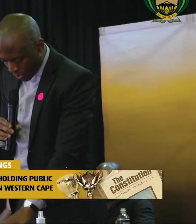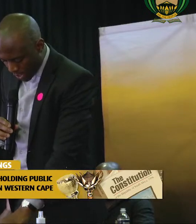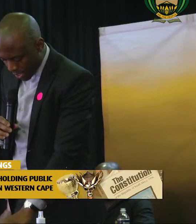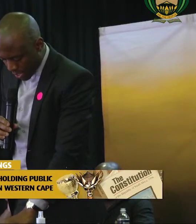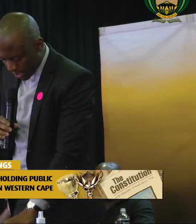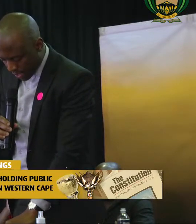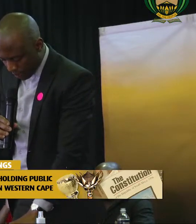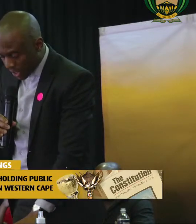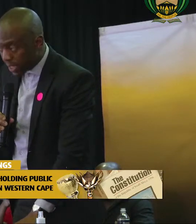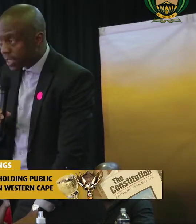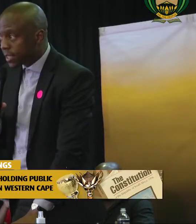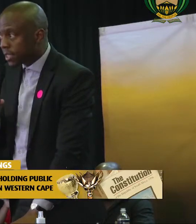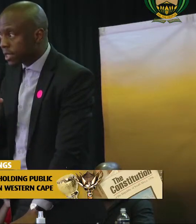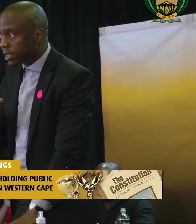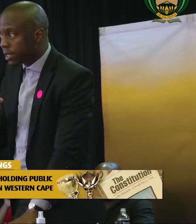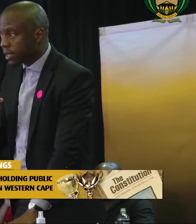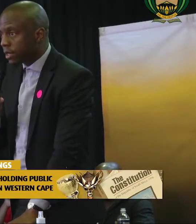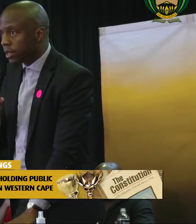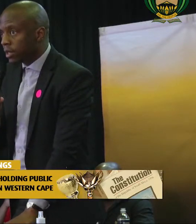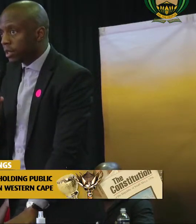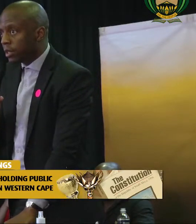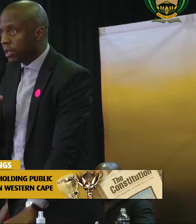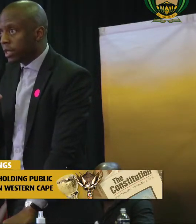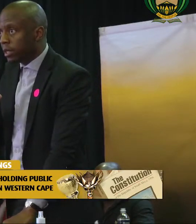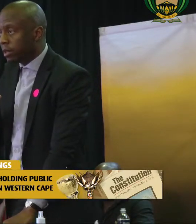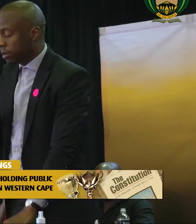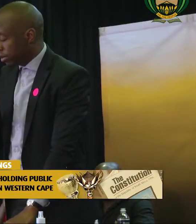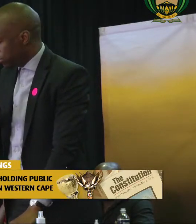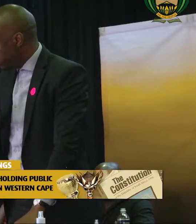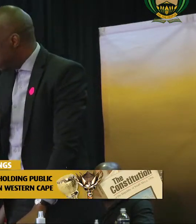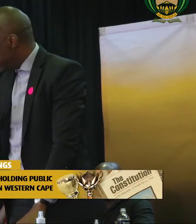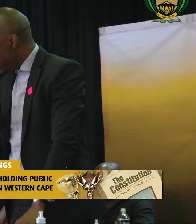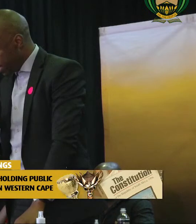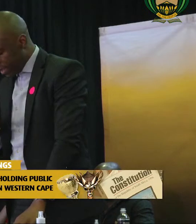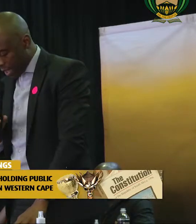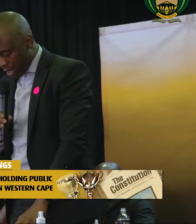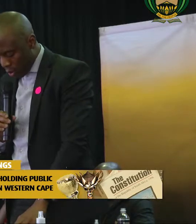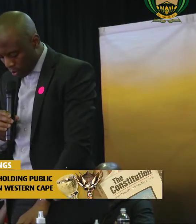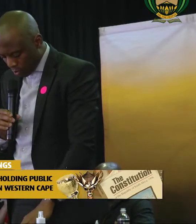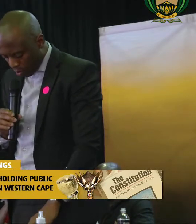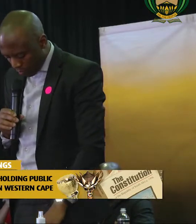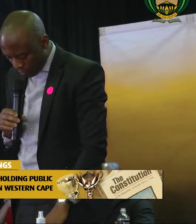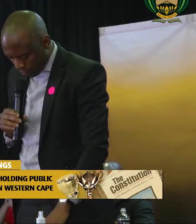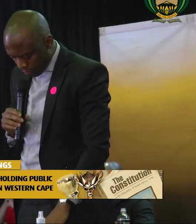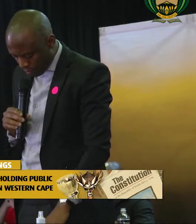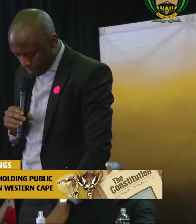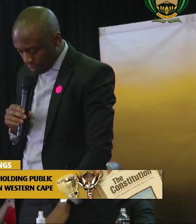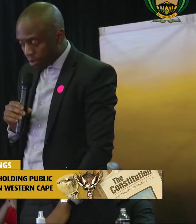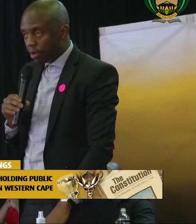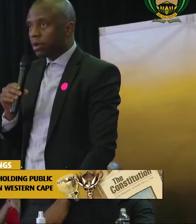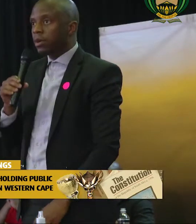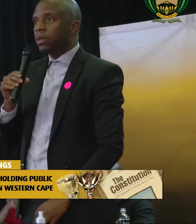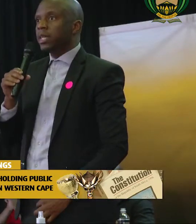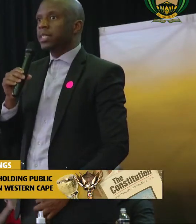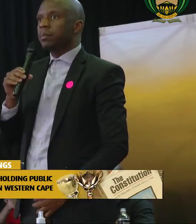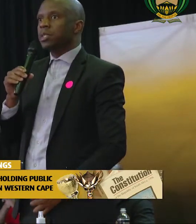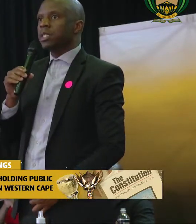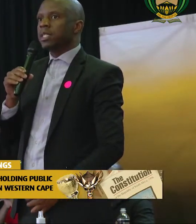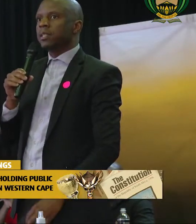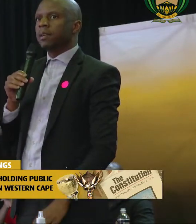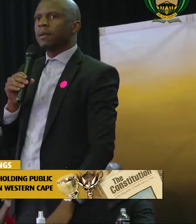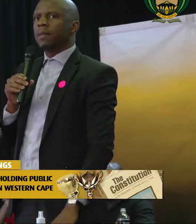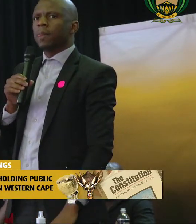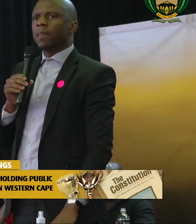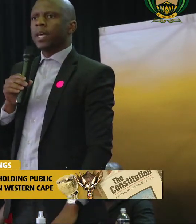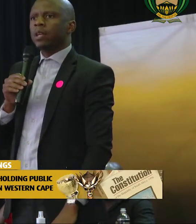for the submissions. The committee has taken note of the